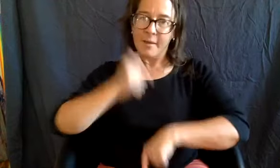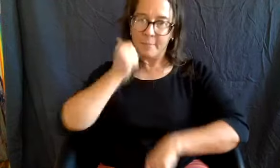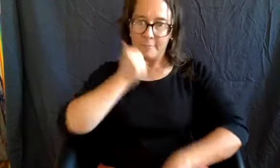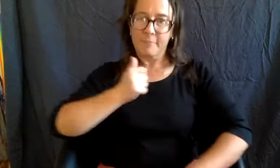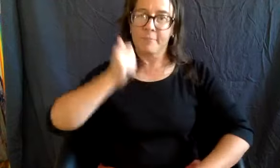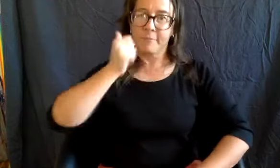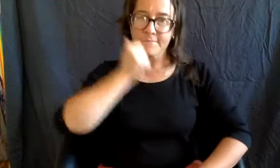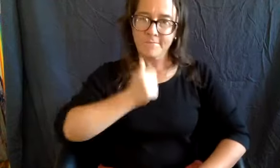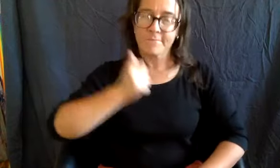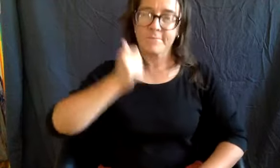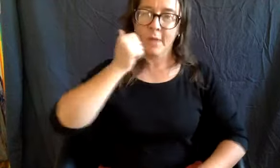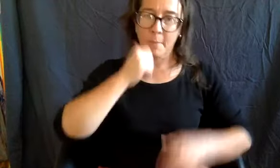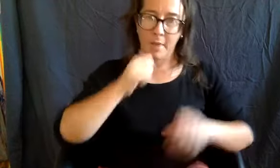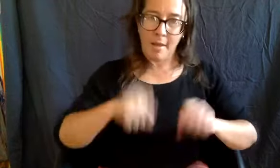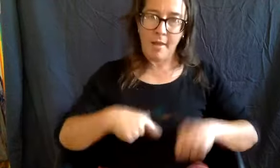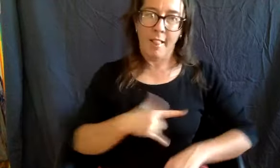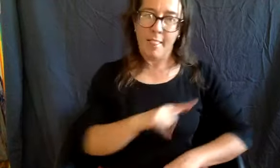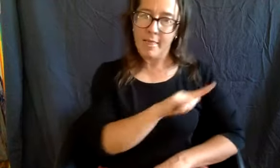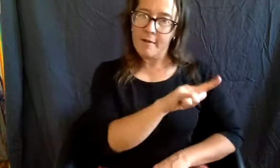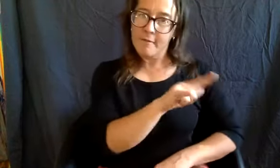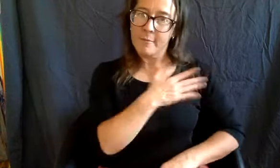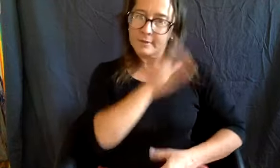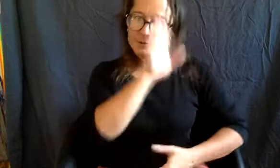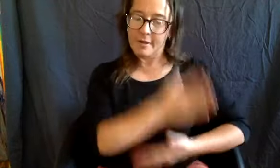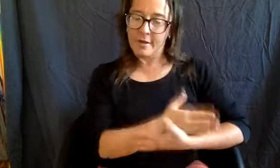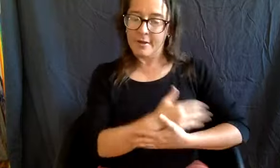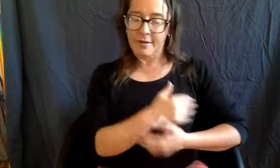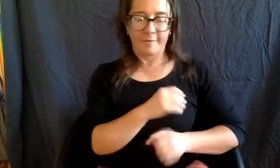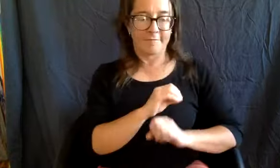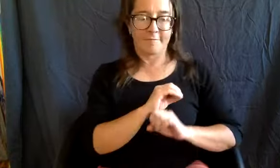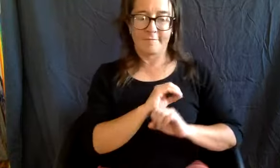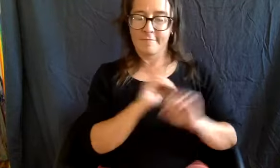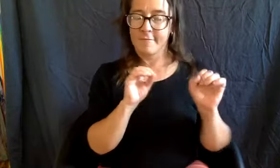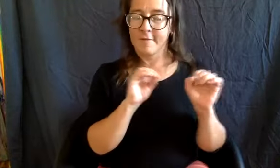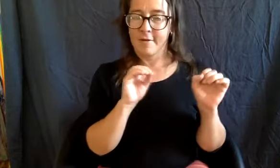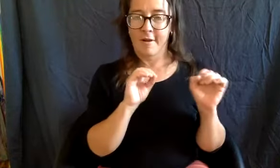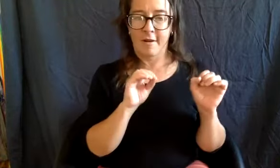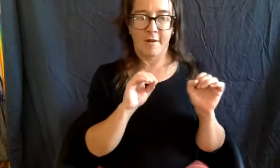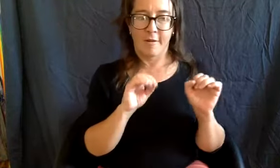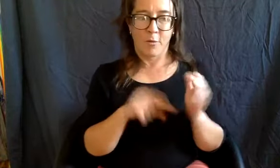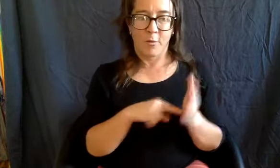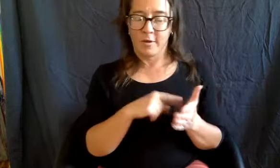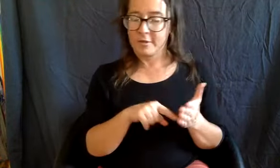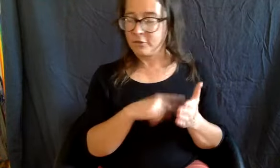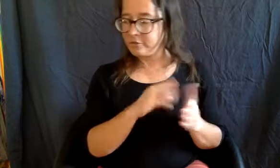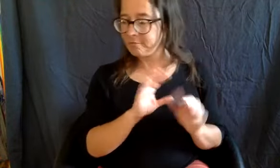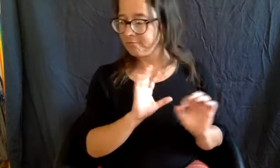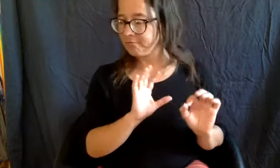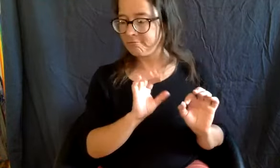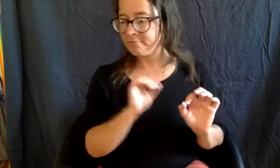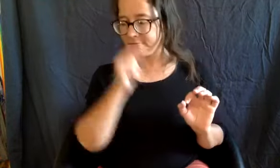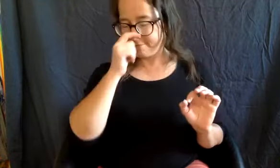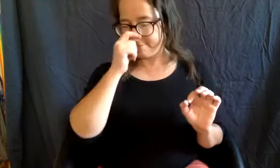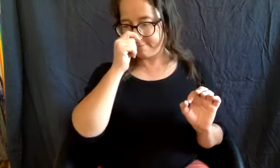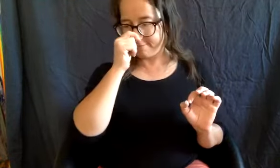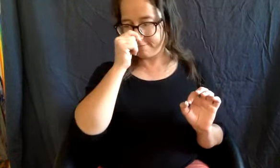my family. Ever have I heard that? It's the disease of alcoholism. And it's really, really hard to separate the disease.